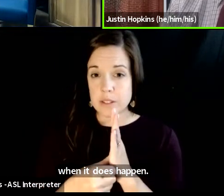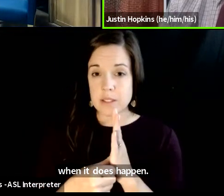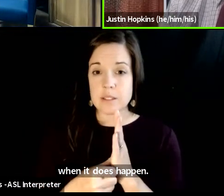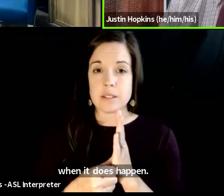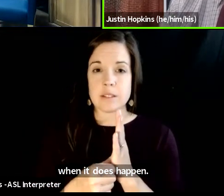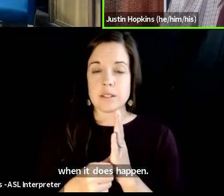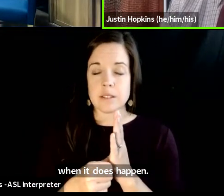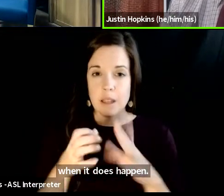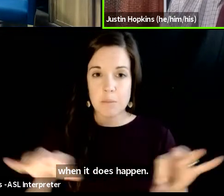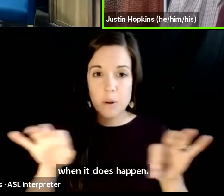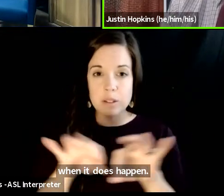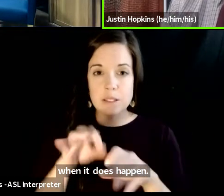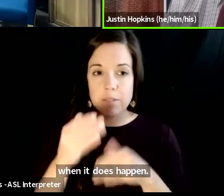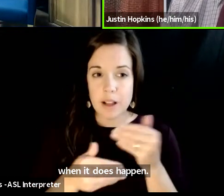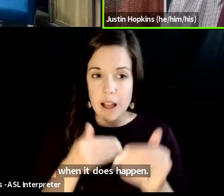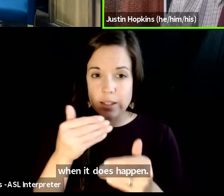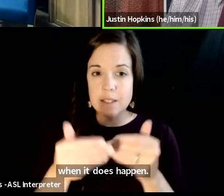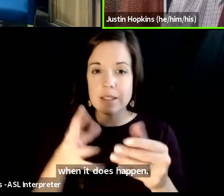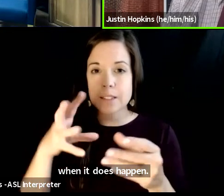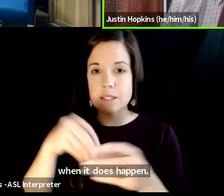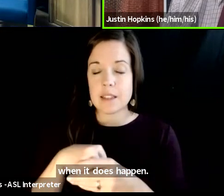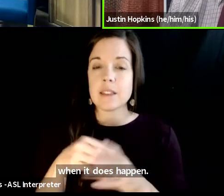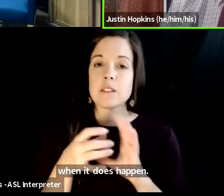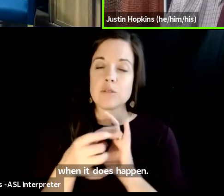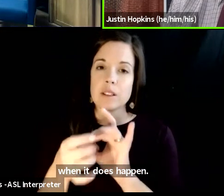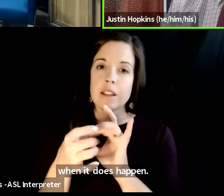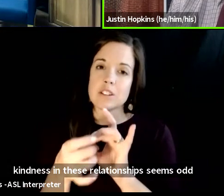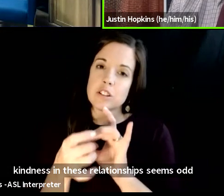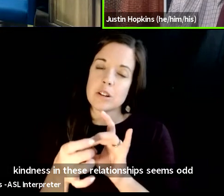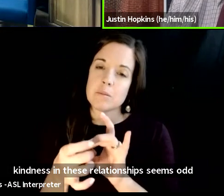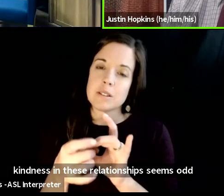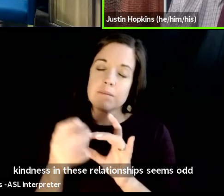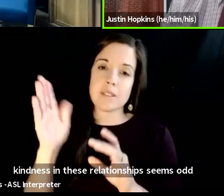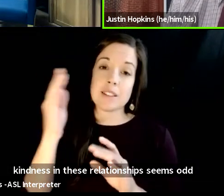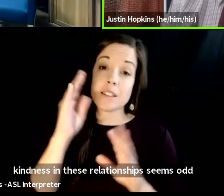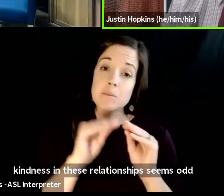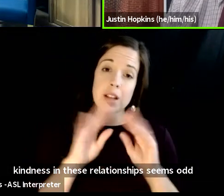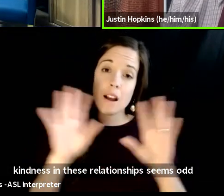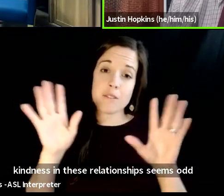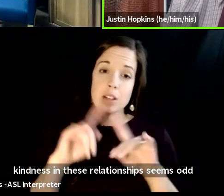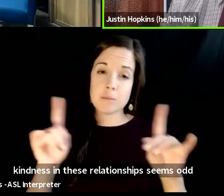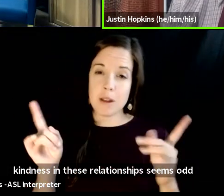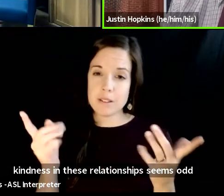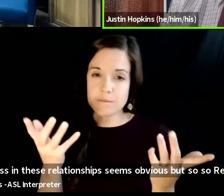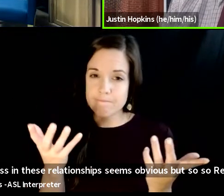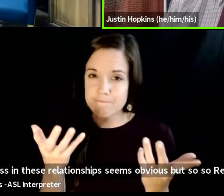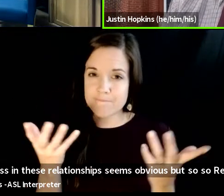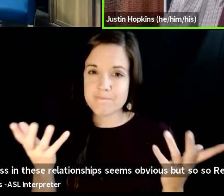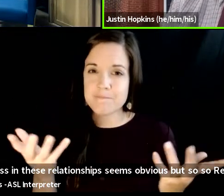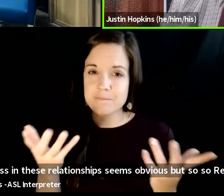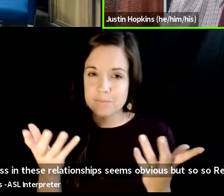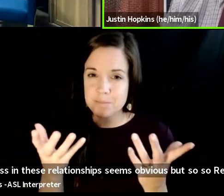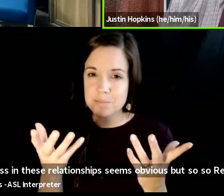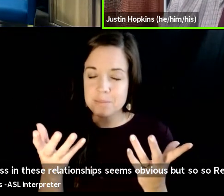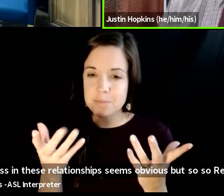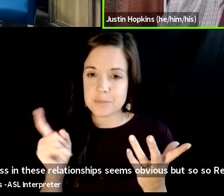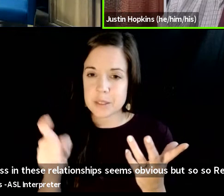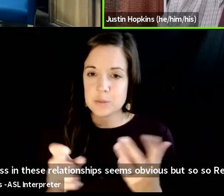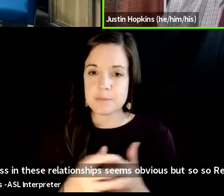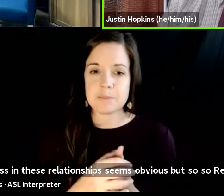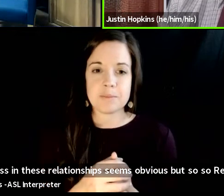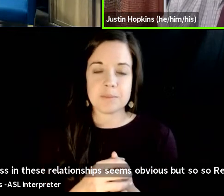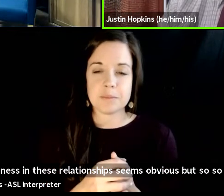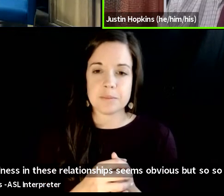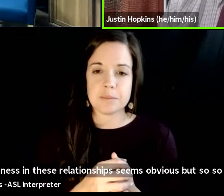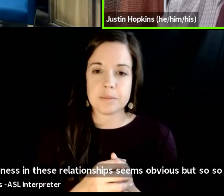kindness in these relationships. Seems obvious, but it's so resonant. We have a question here